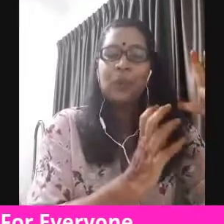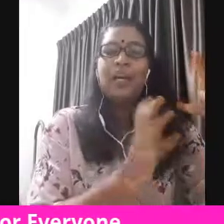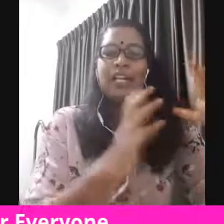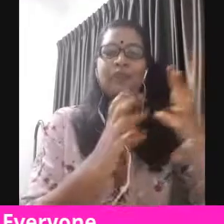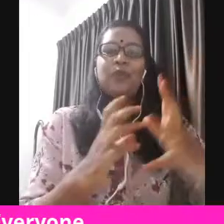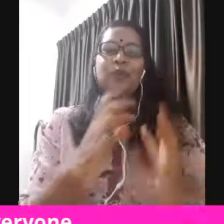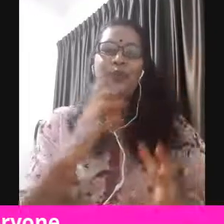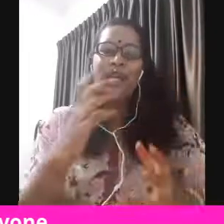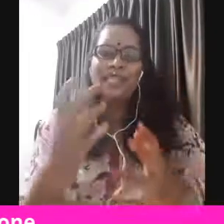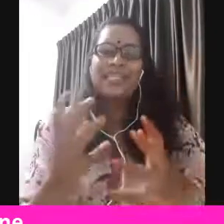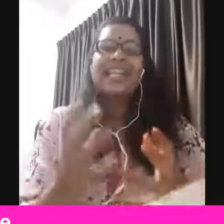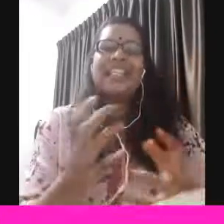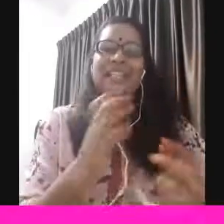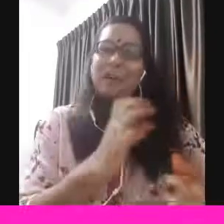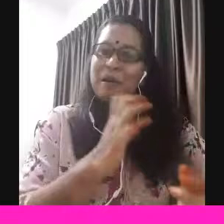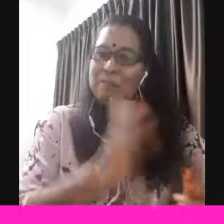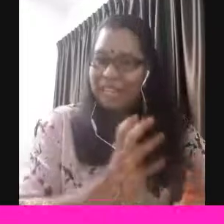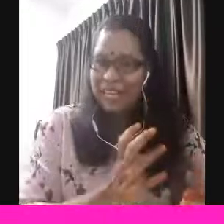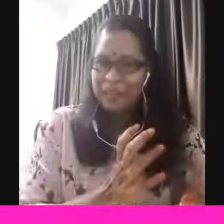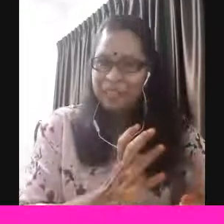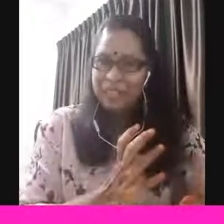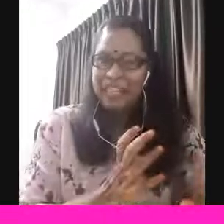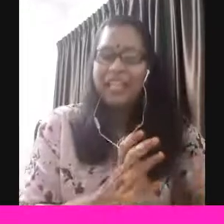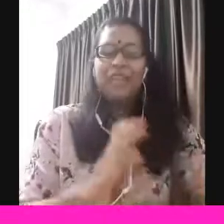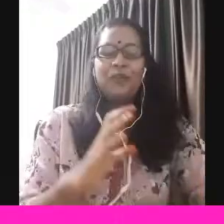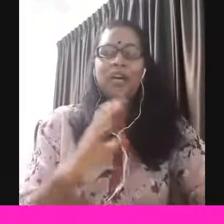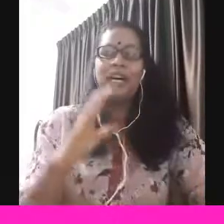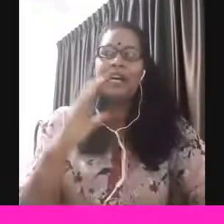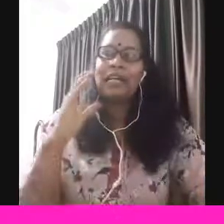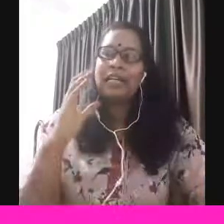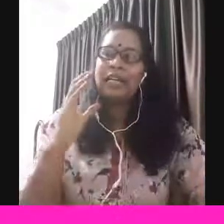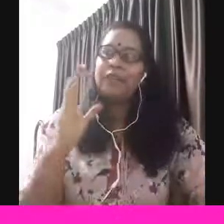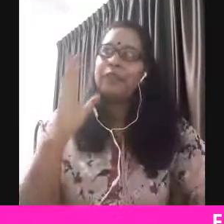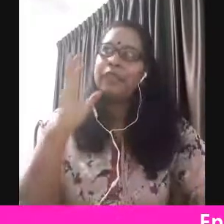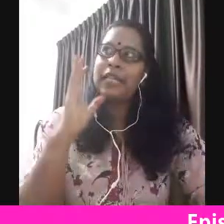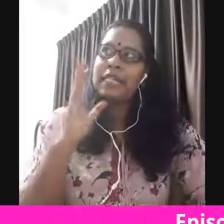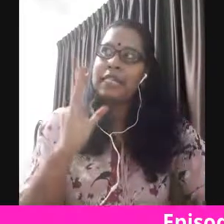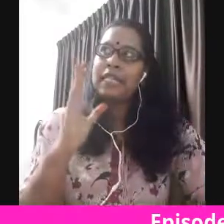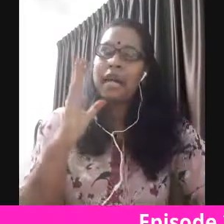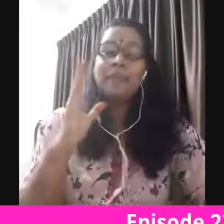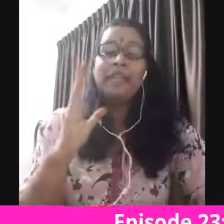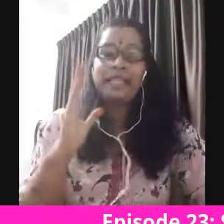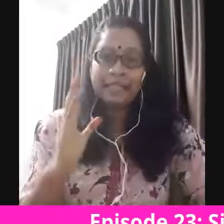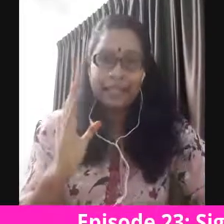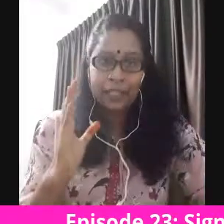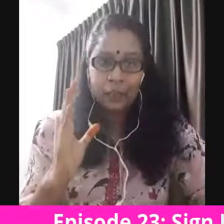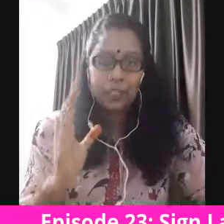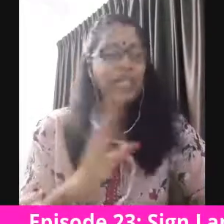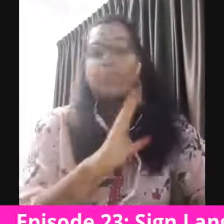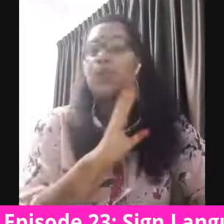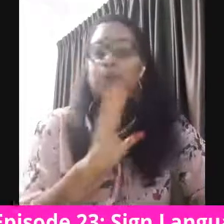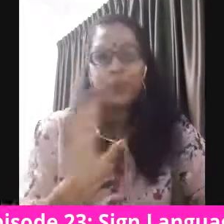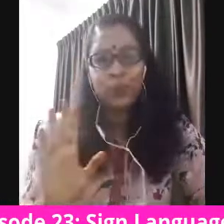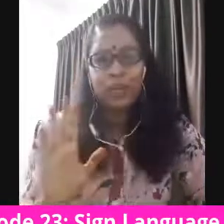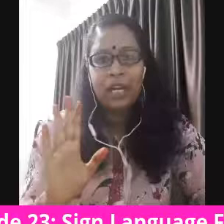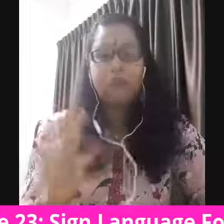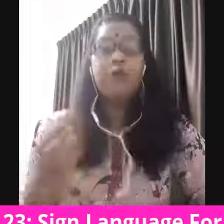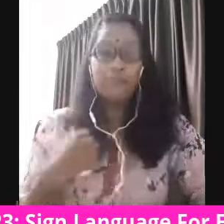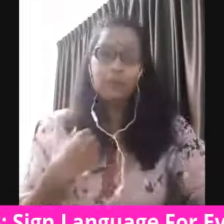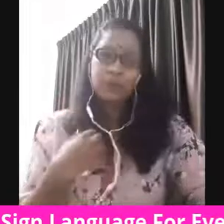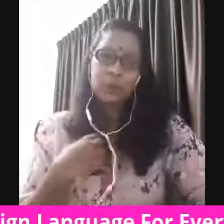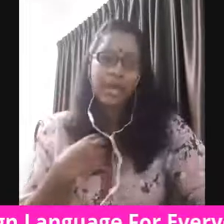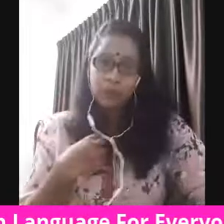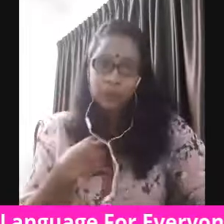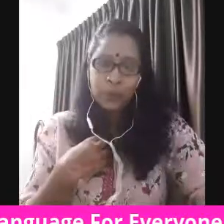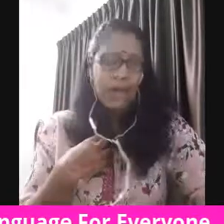only know if you sign in Malay. If they see the American Sign Language, they don't know. For